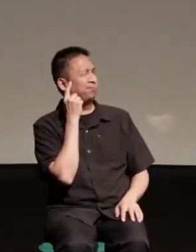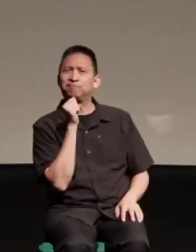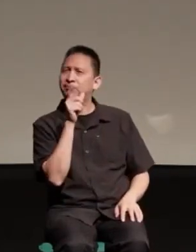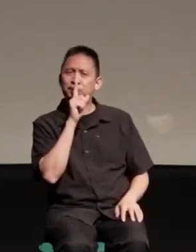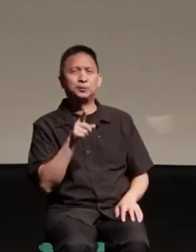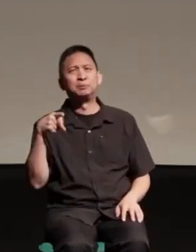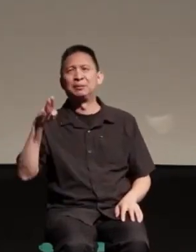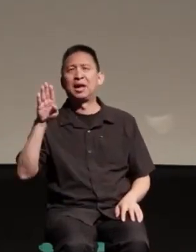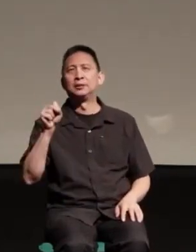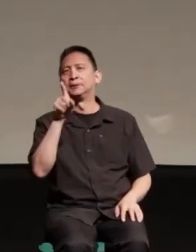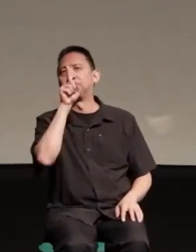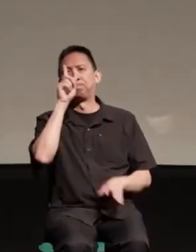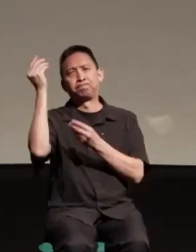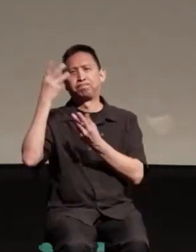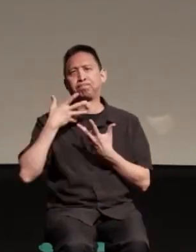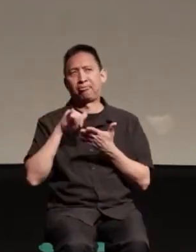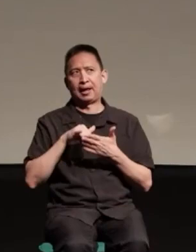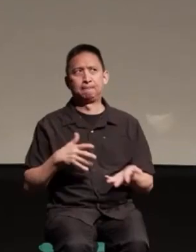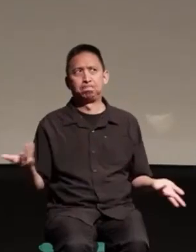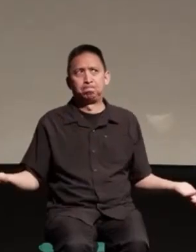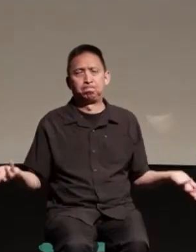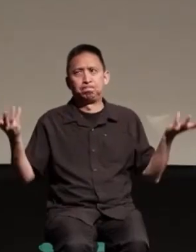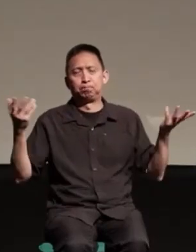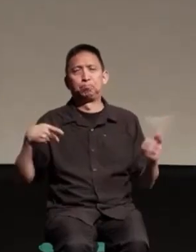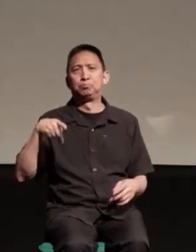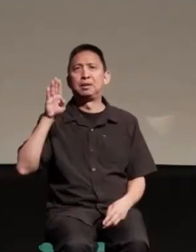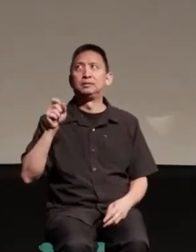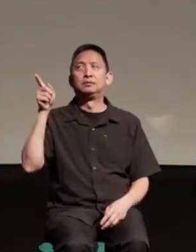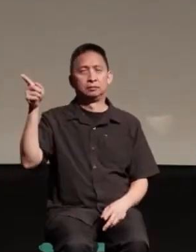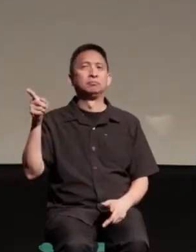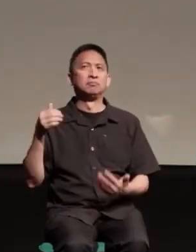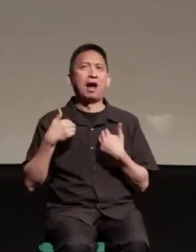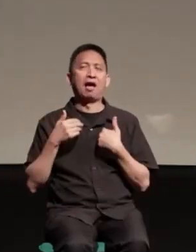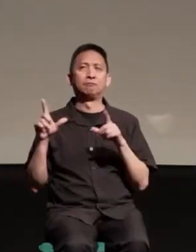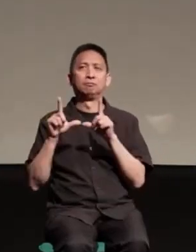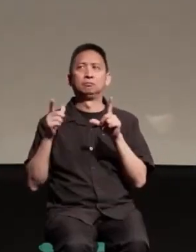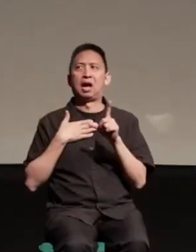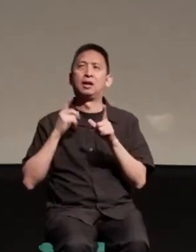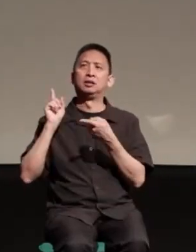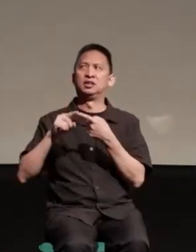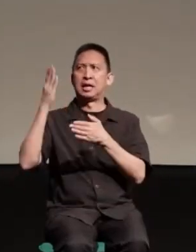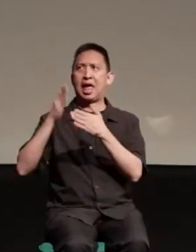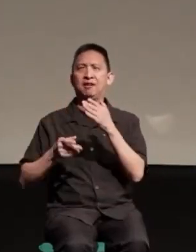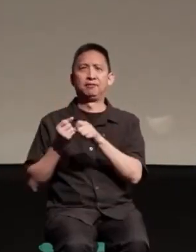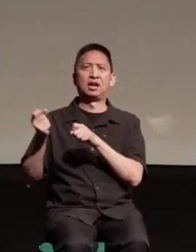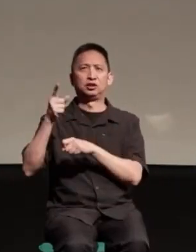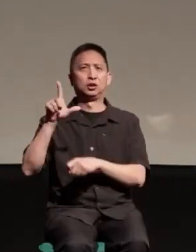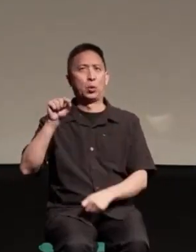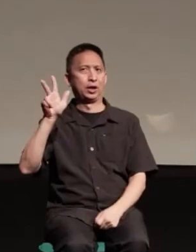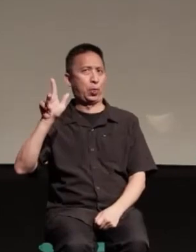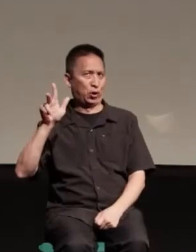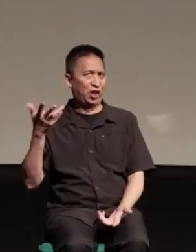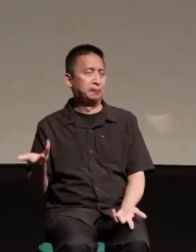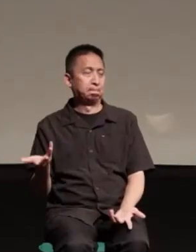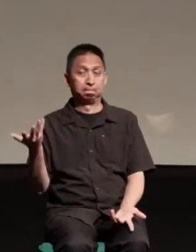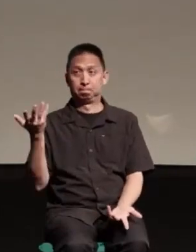mention anything like that to me, but I know that PBS has it through the end of the year and next year. I don't know